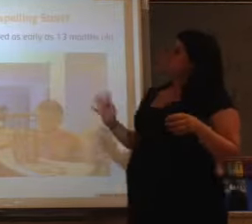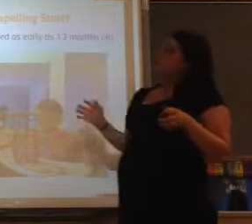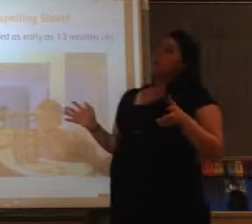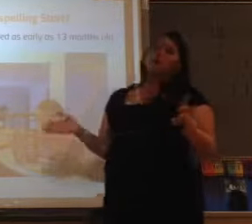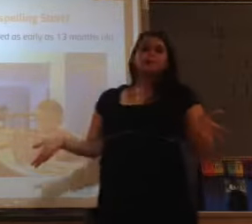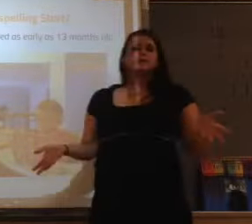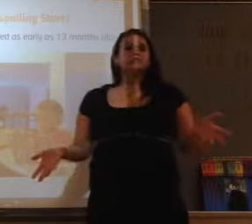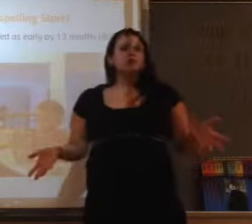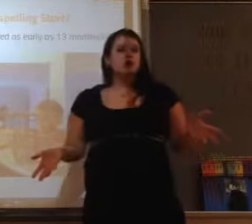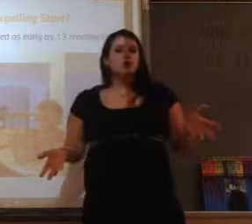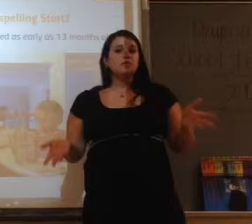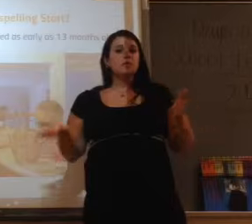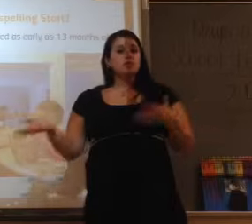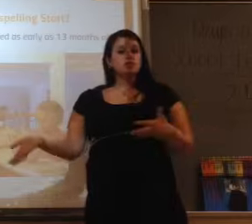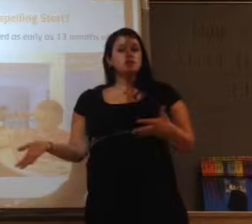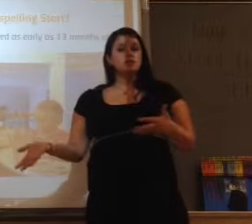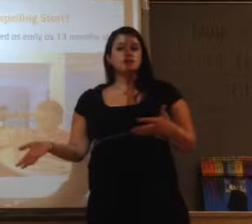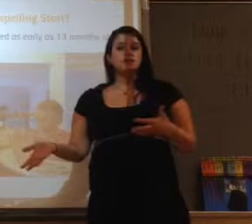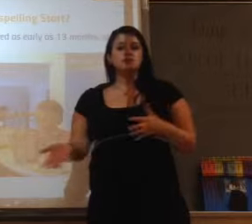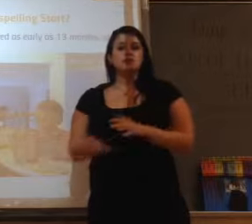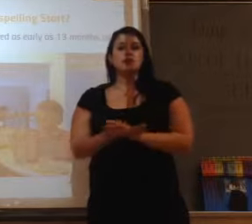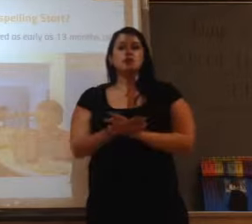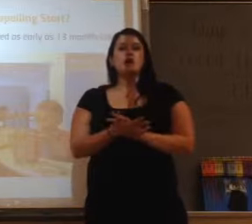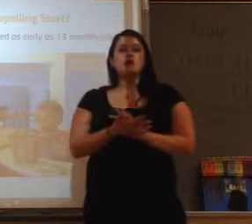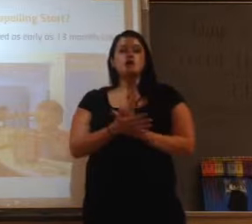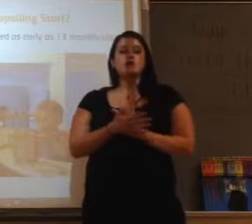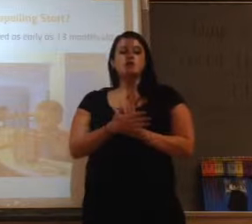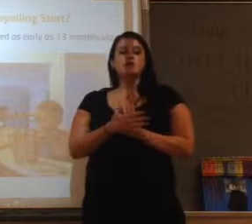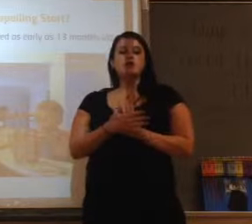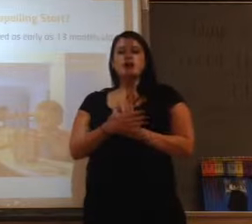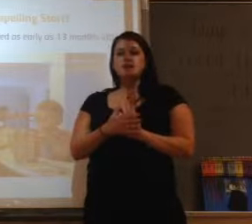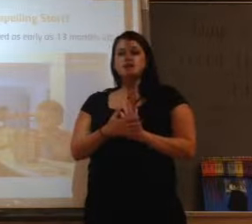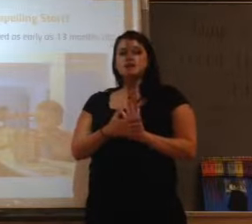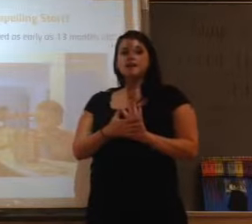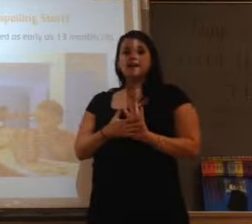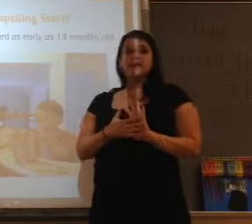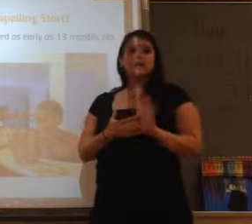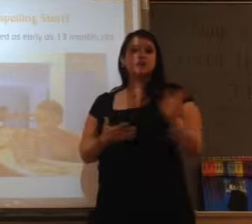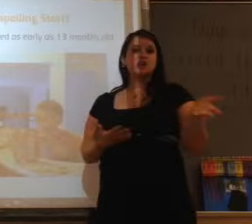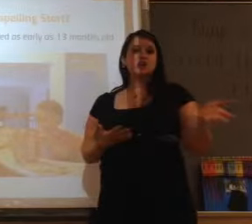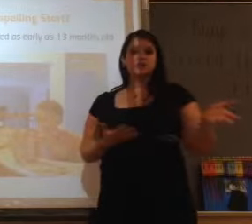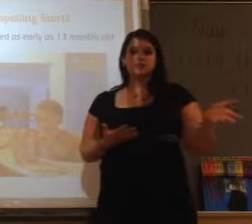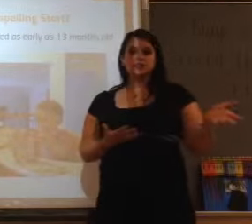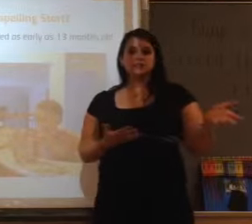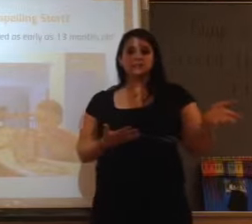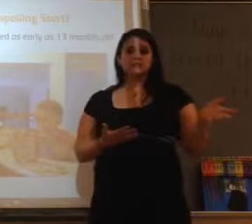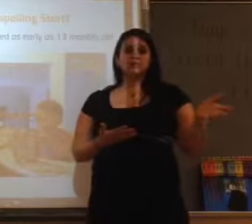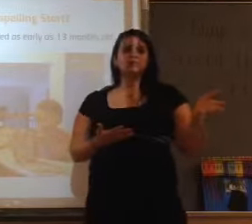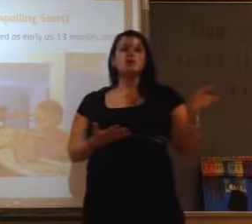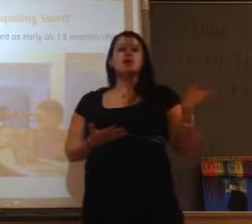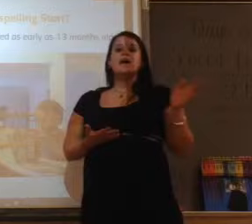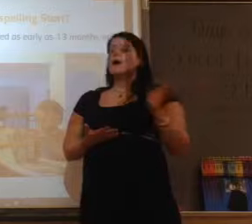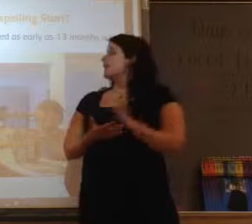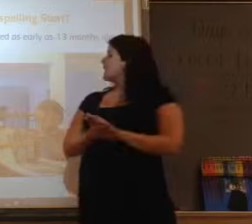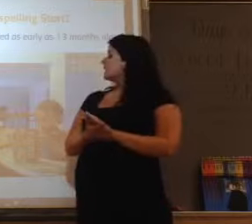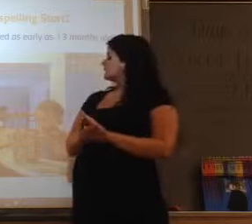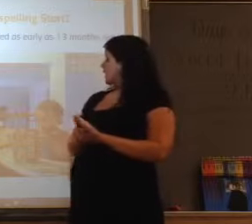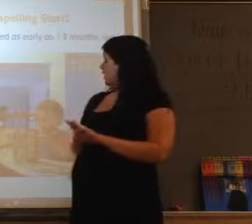So when can you start teaching fingerspelling? Well, we have seen it and as young as 13 months old. And